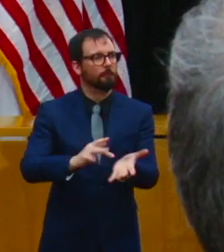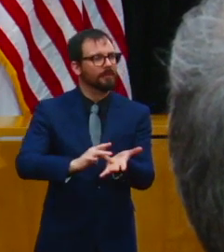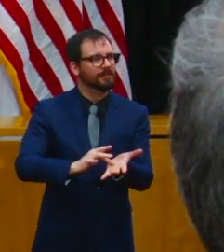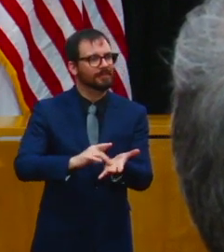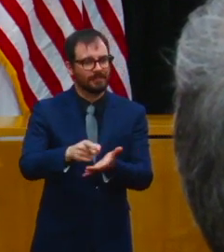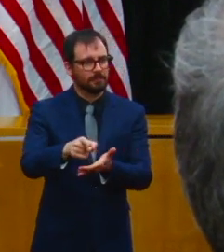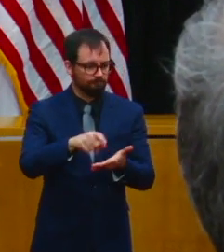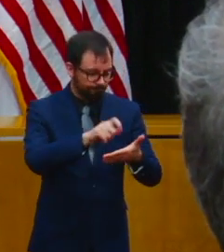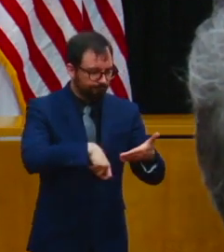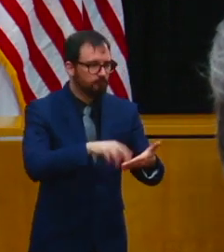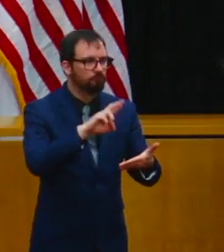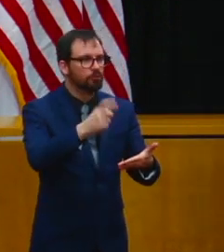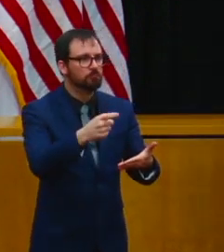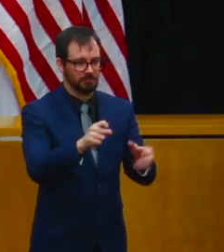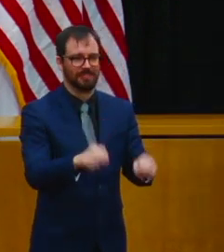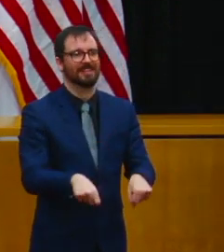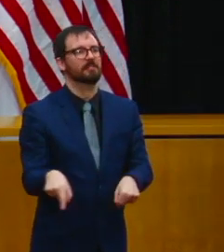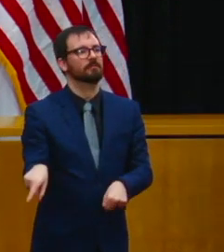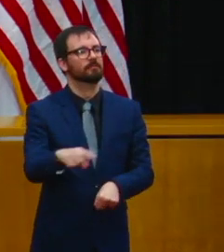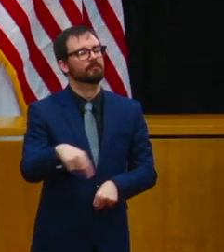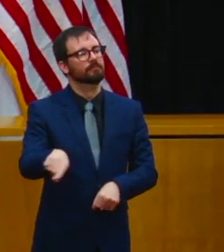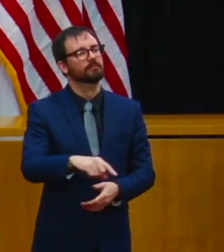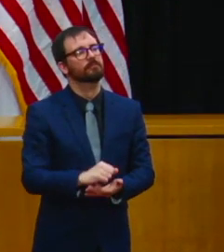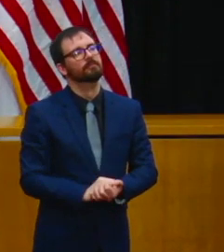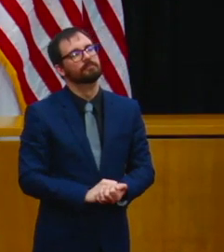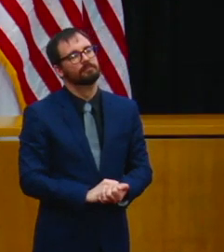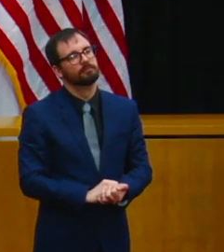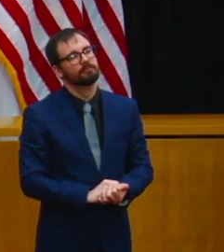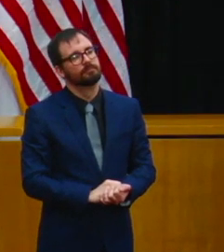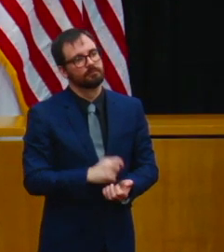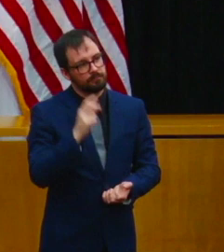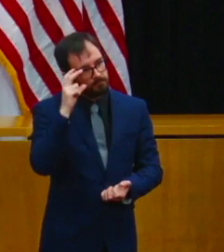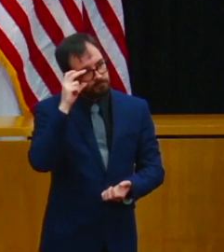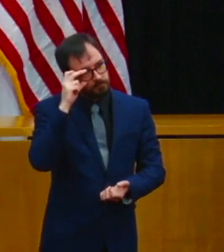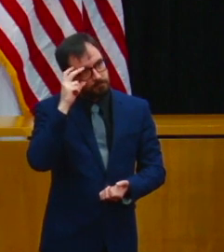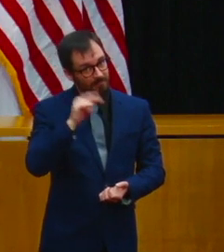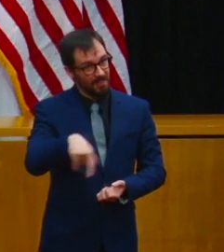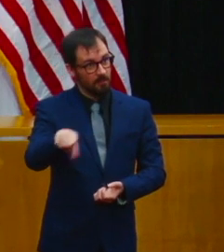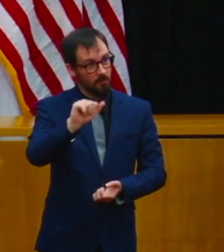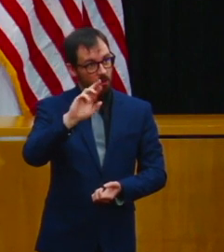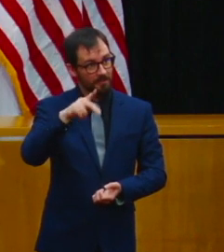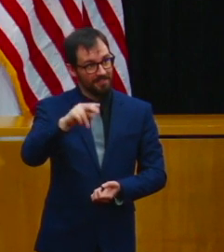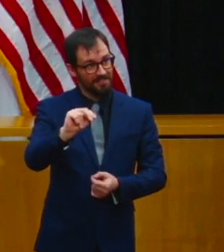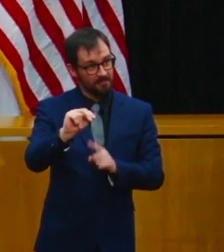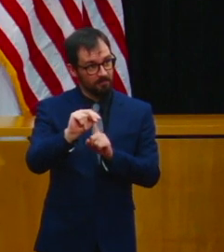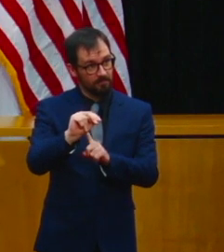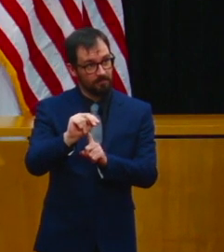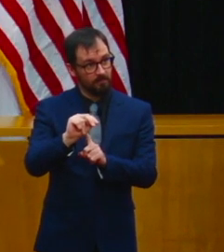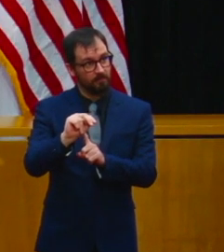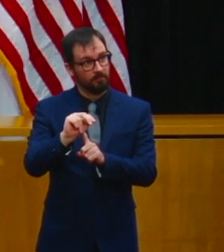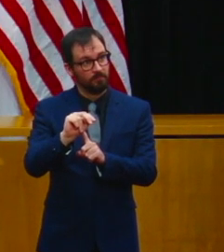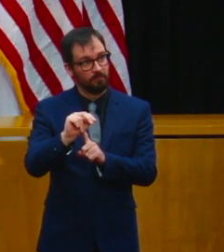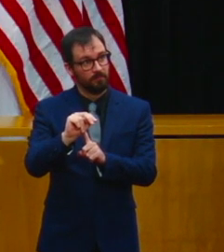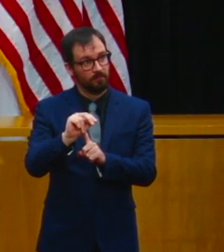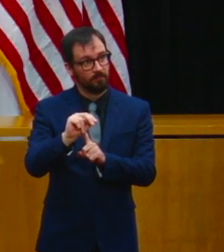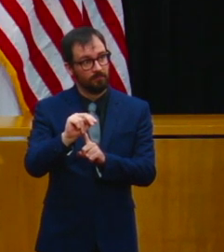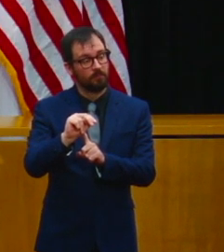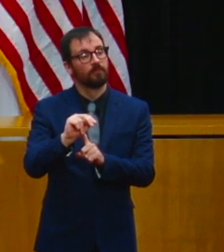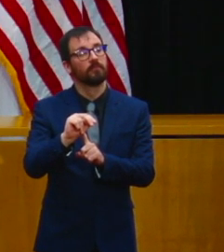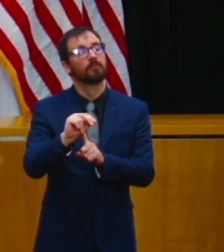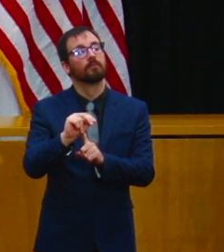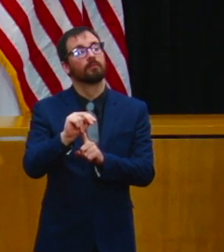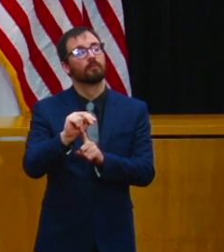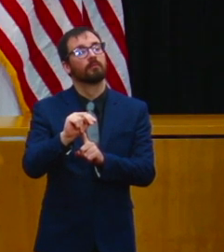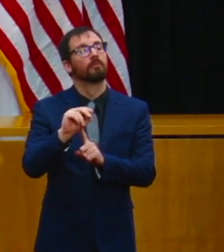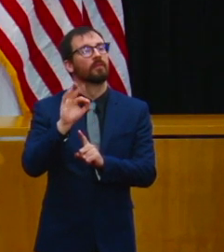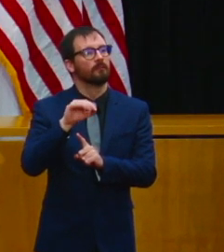And it authorizes APRNs with fewer than 2 hours of supervised practice experience to prescribe with physician oversight, but